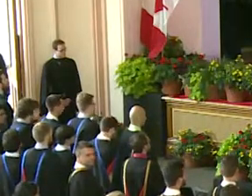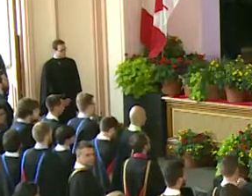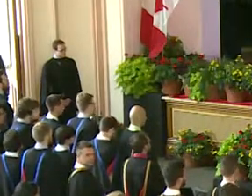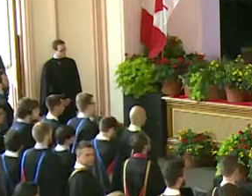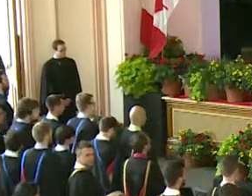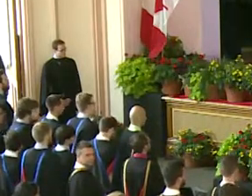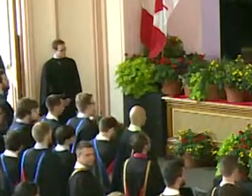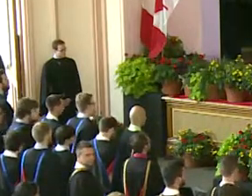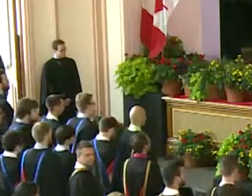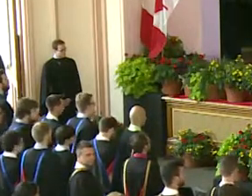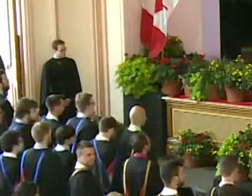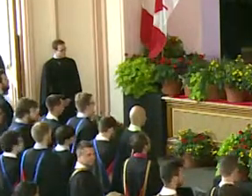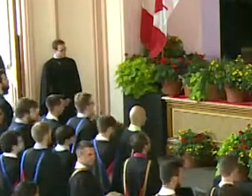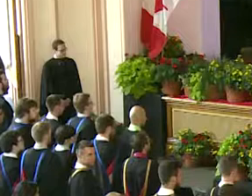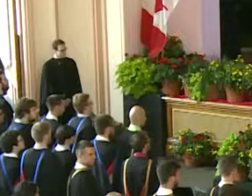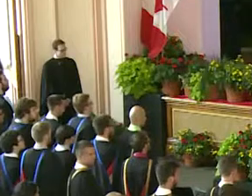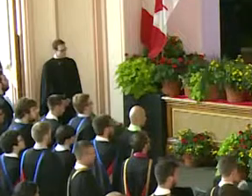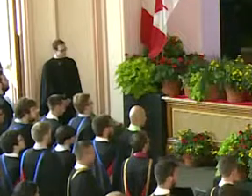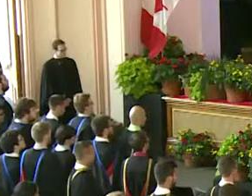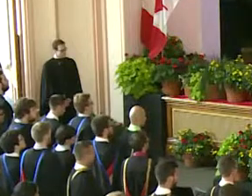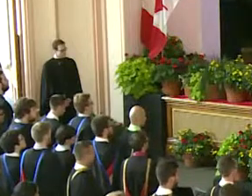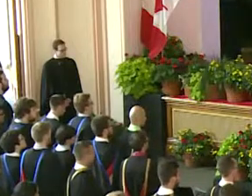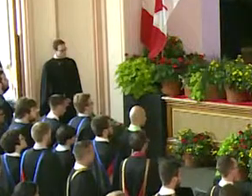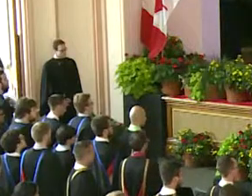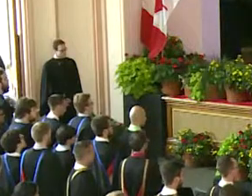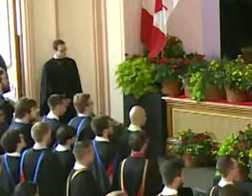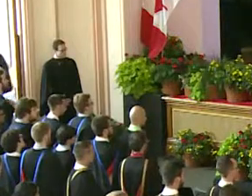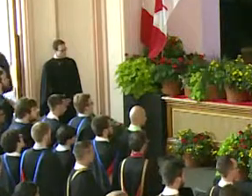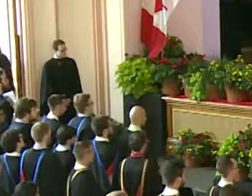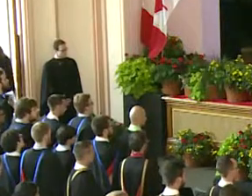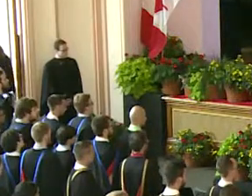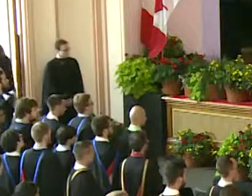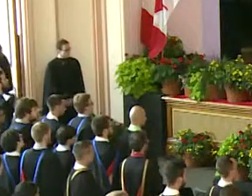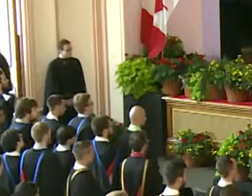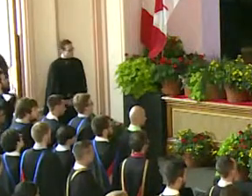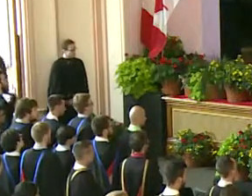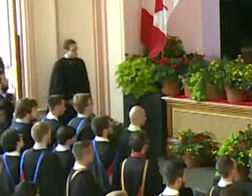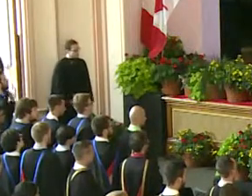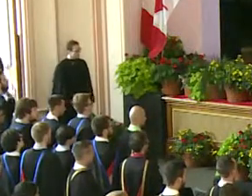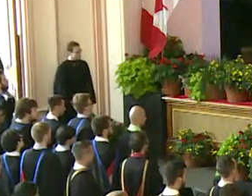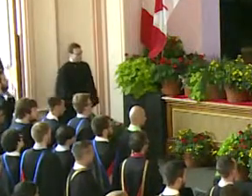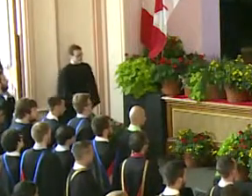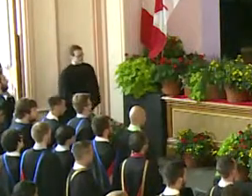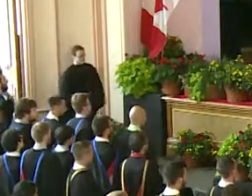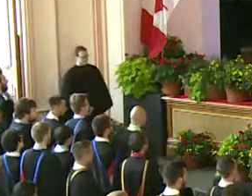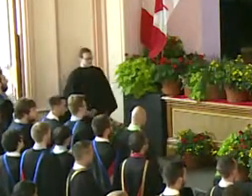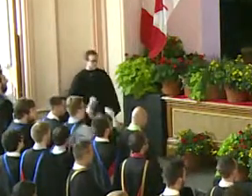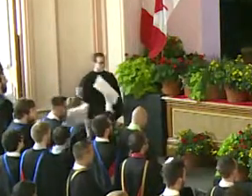wonderful occasion, and I'm going to ask you one more time. You did it. Woo!